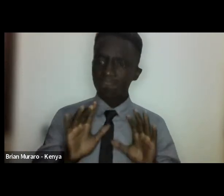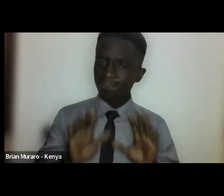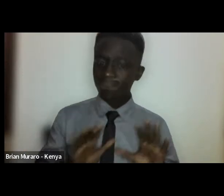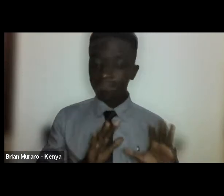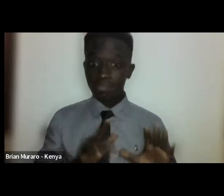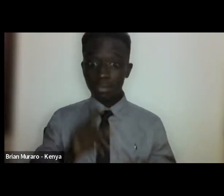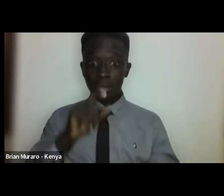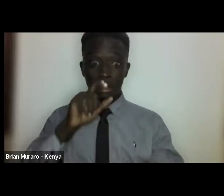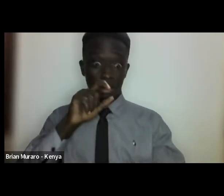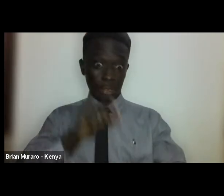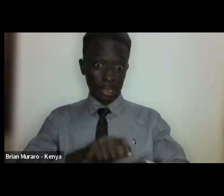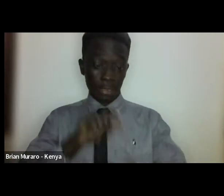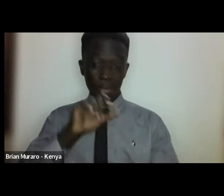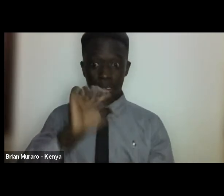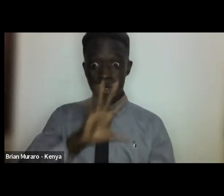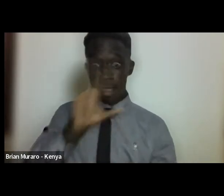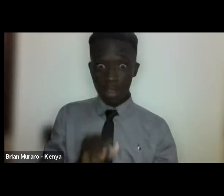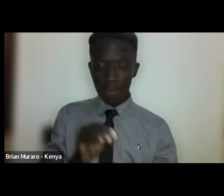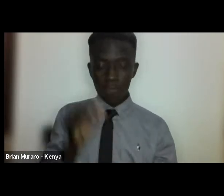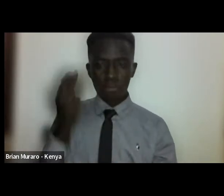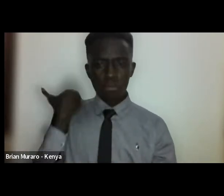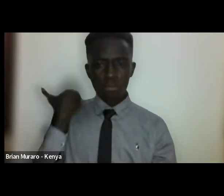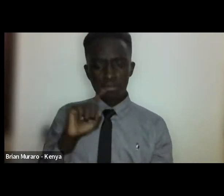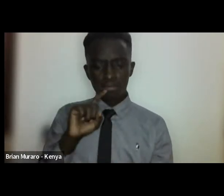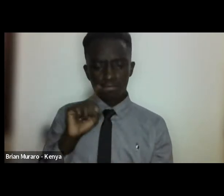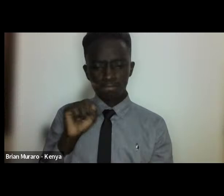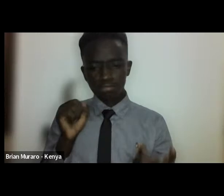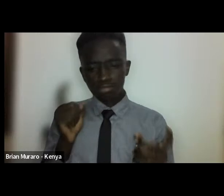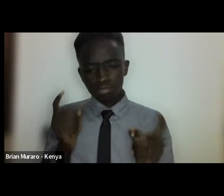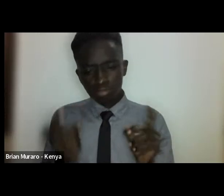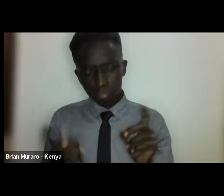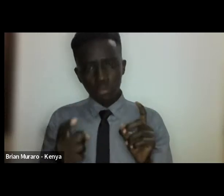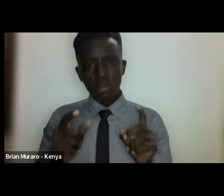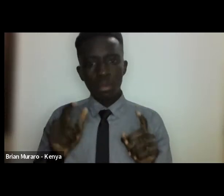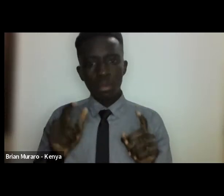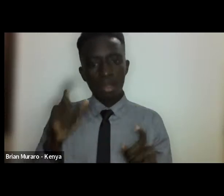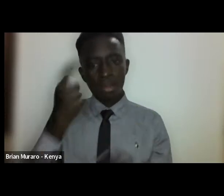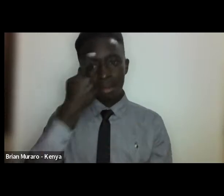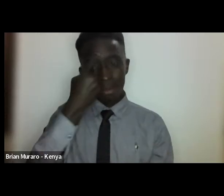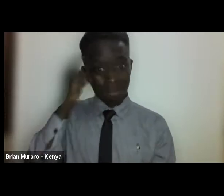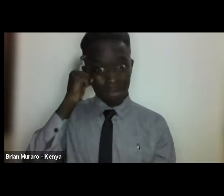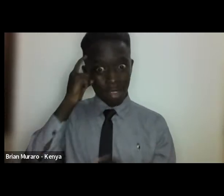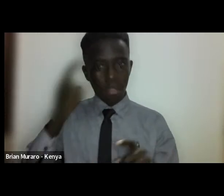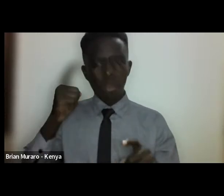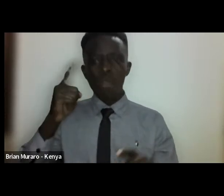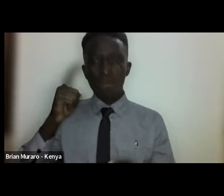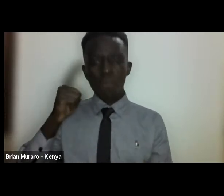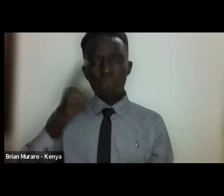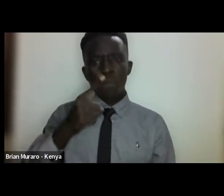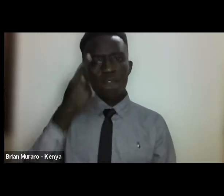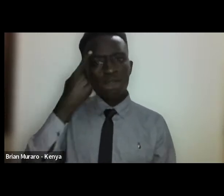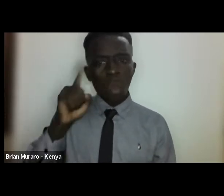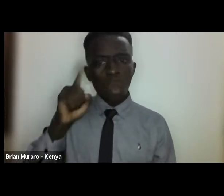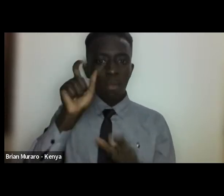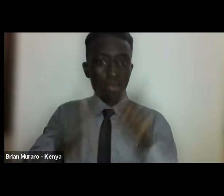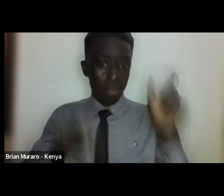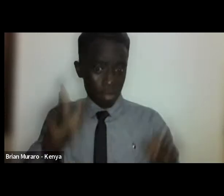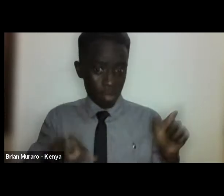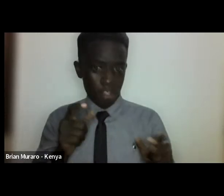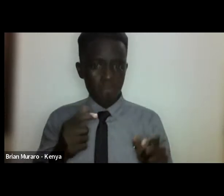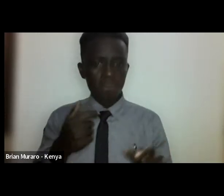experienced the transition to democracy, I joined as a national director of inclusive